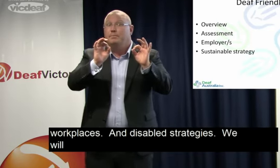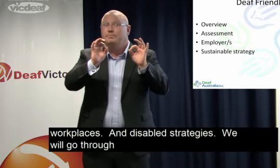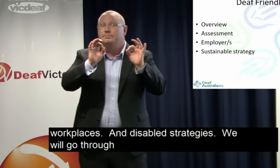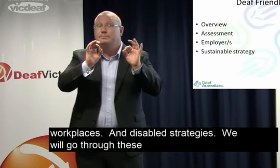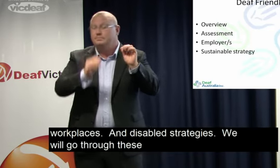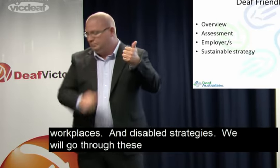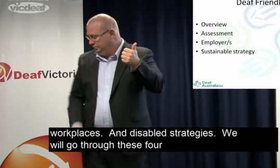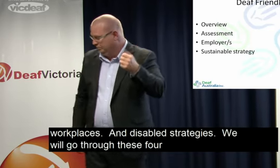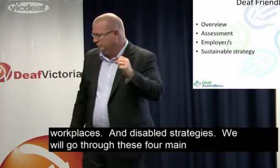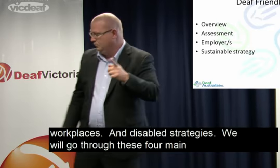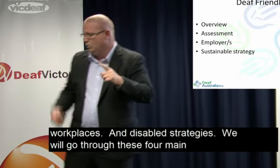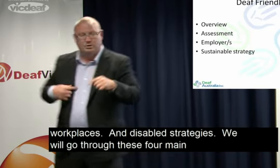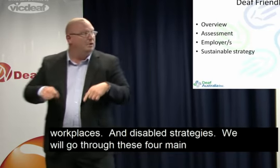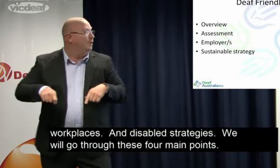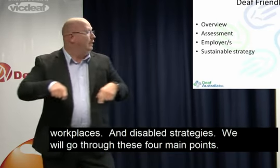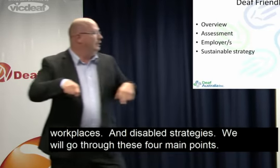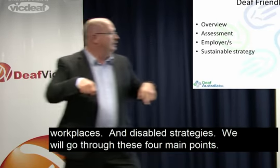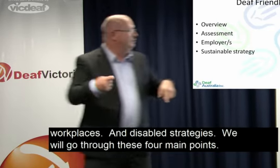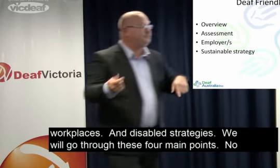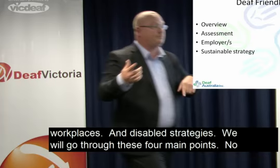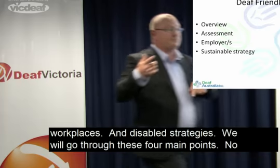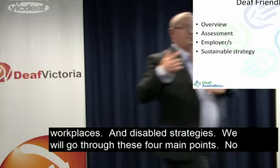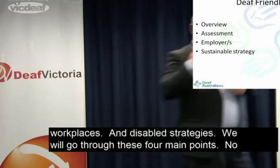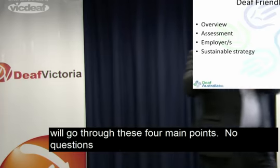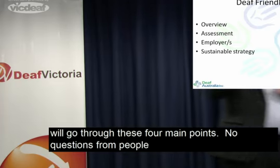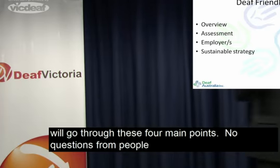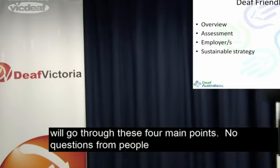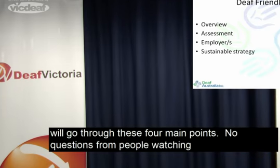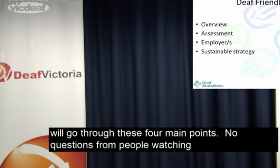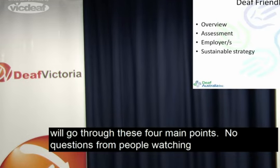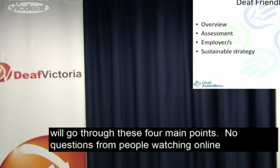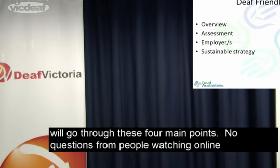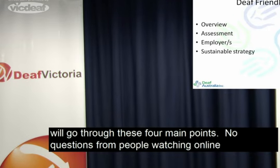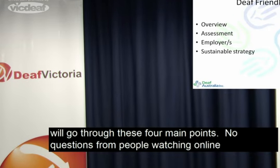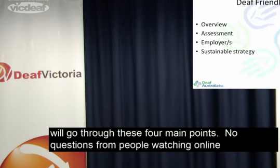No questions from the people watching online at this point in time? Okay, I'll move on to my next slide.